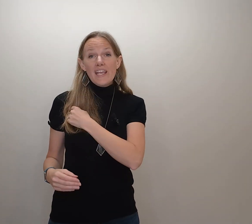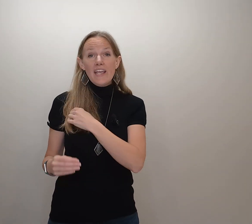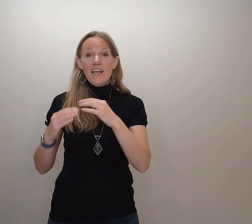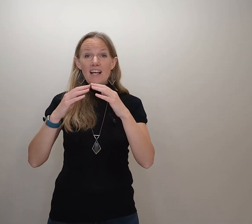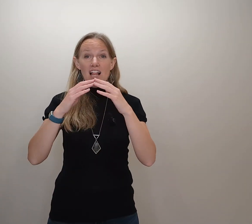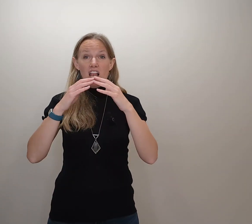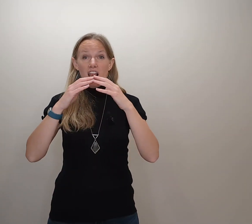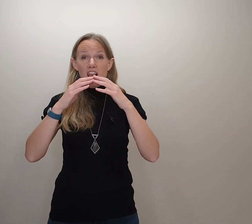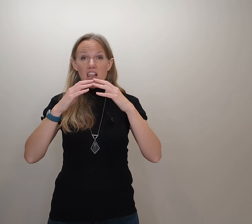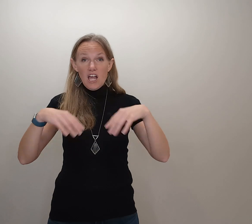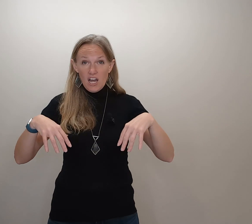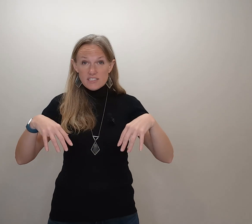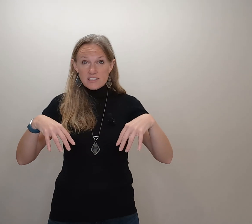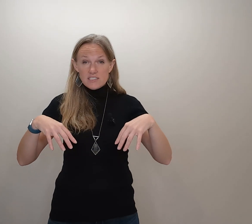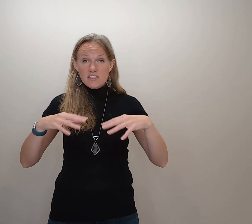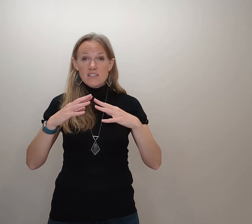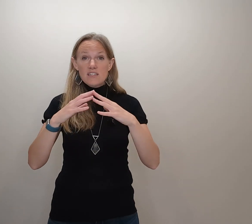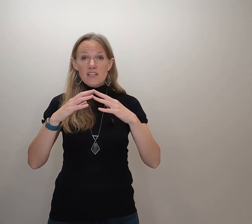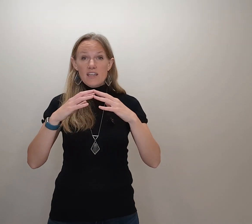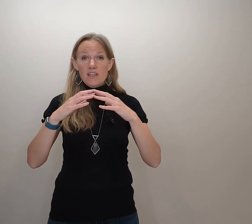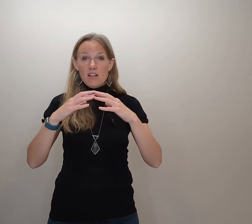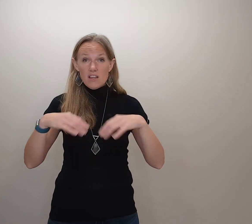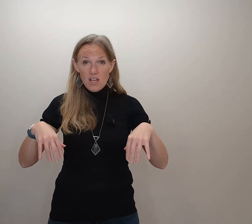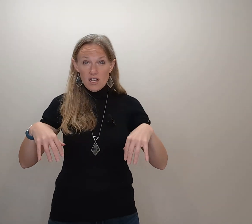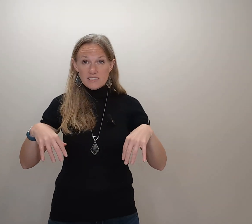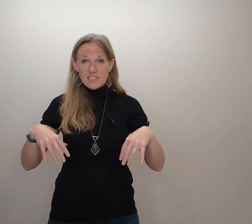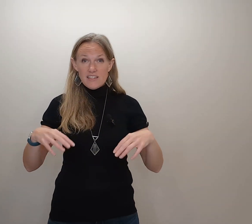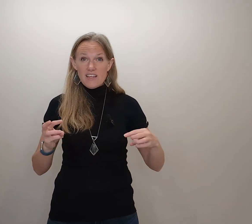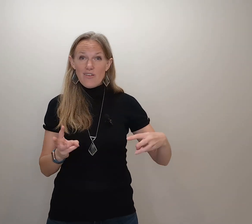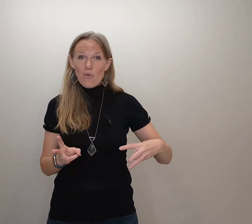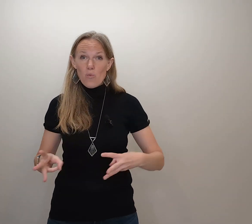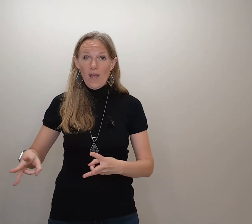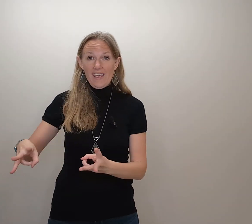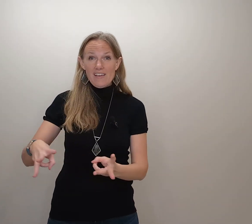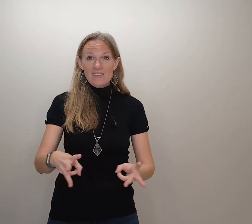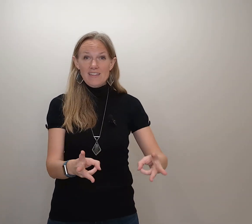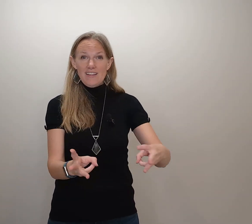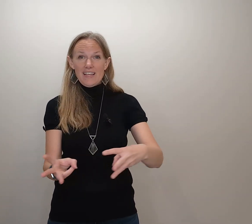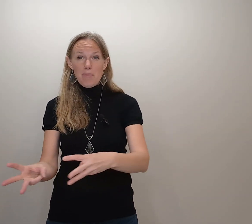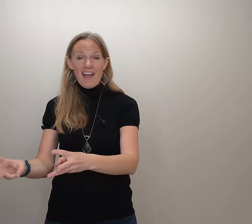we lost. Okay, lost, and then way, like a path.